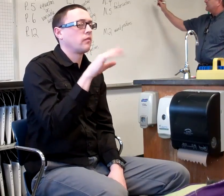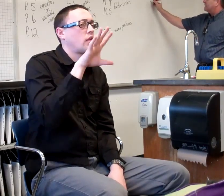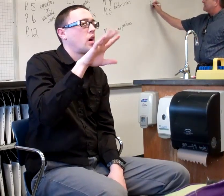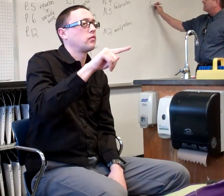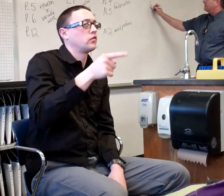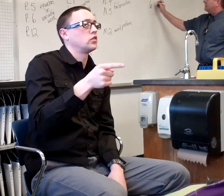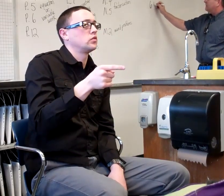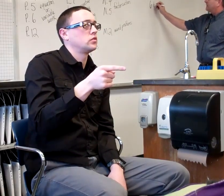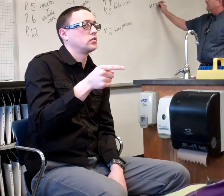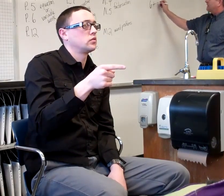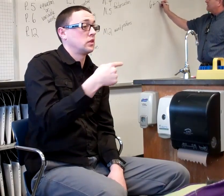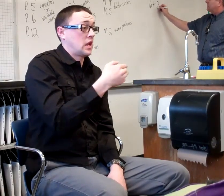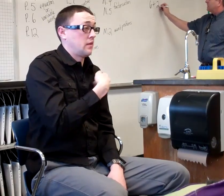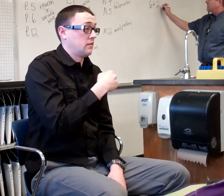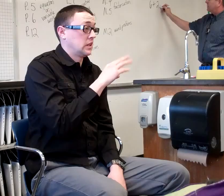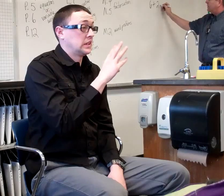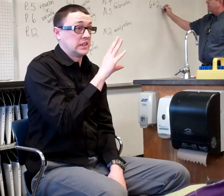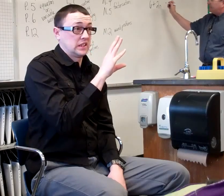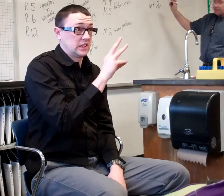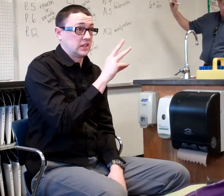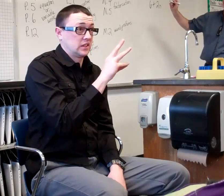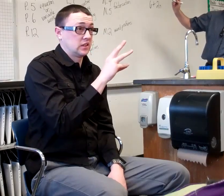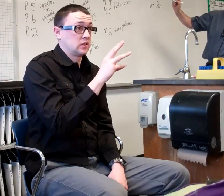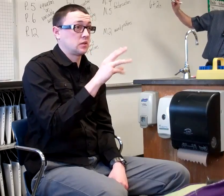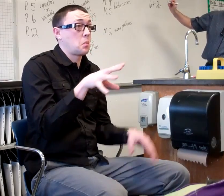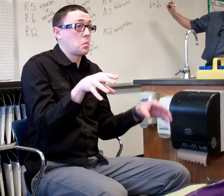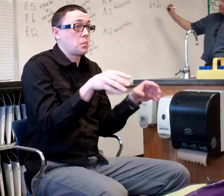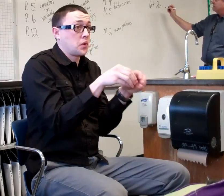got 6 plus 2n